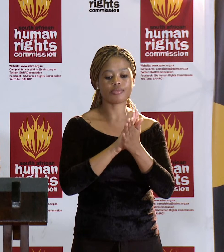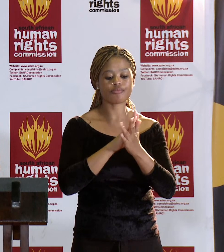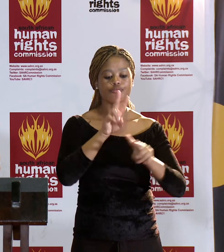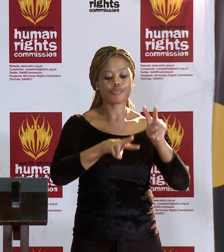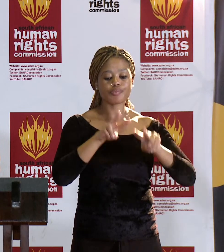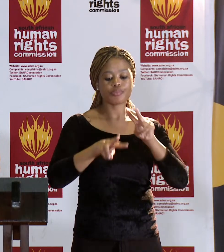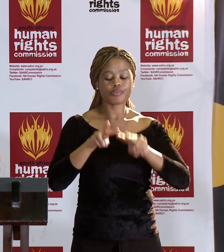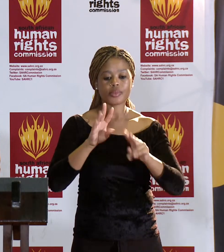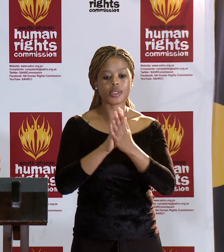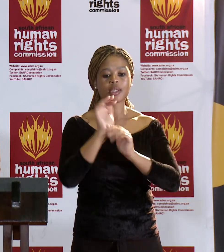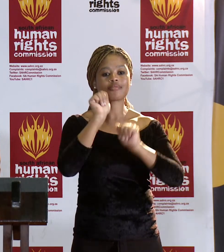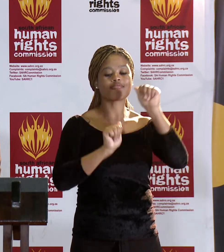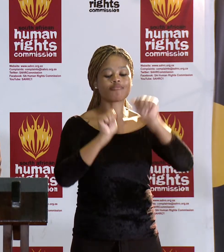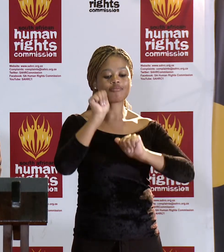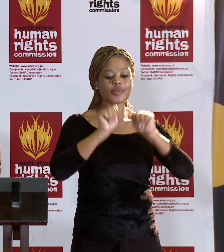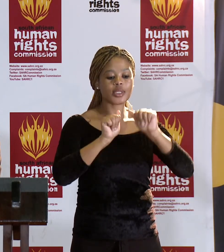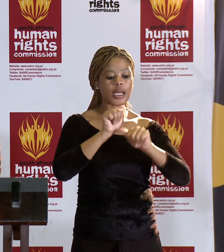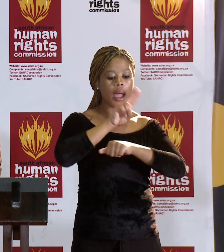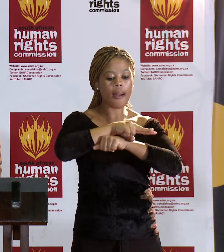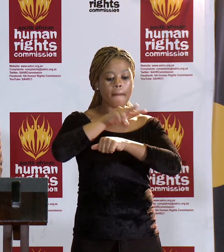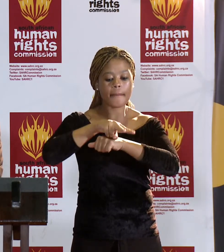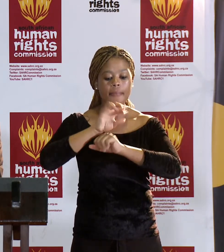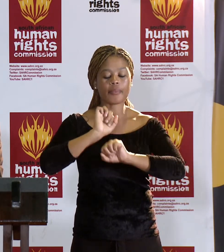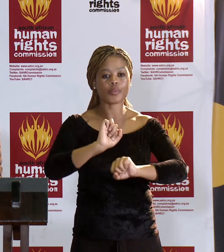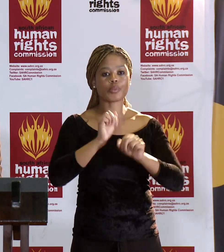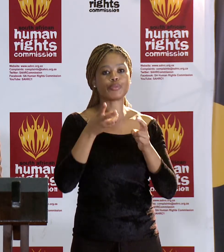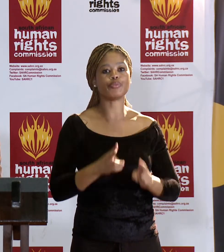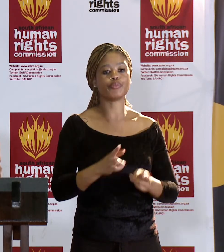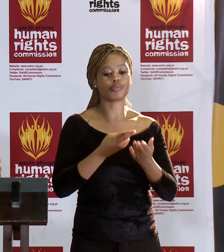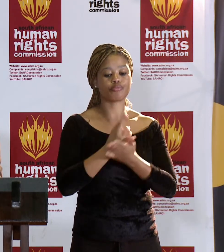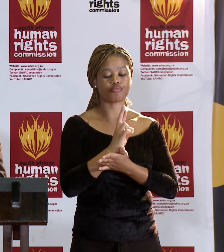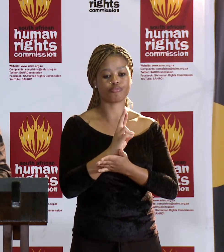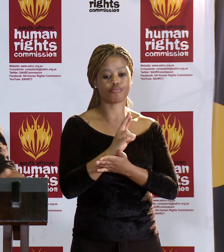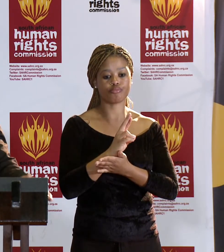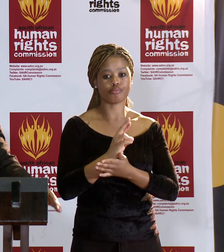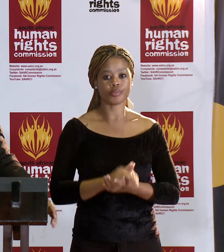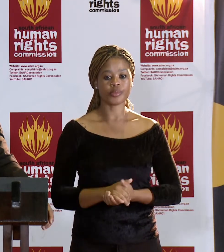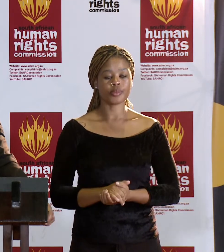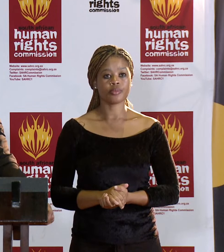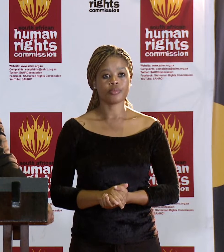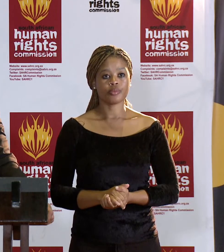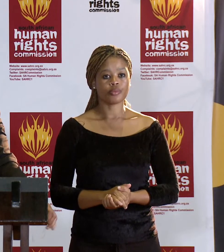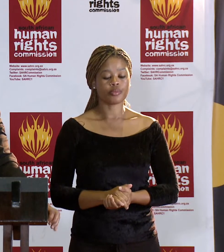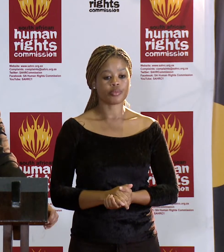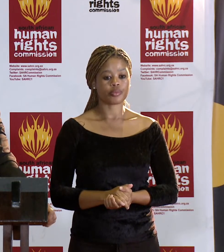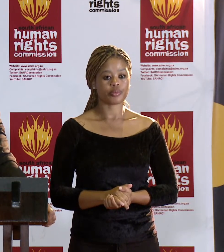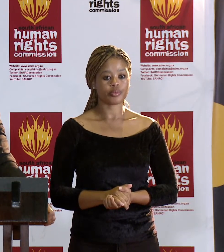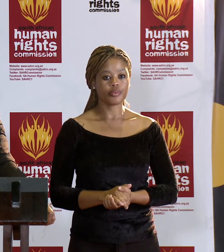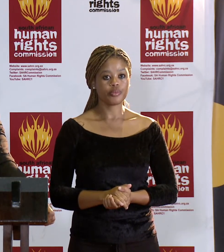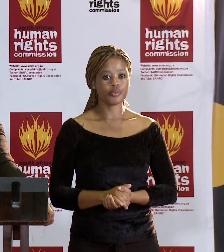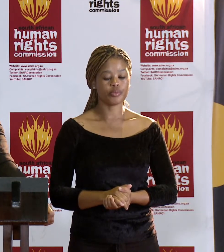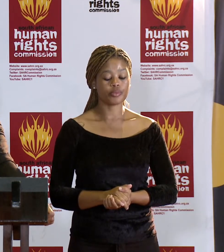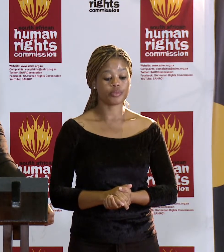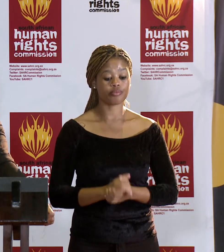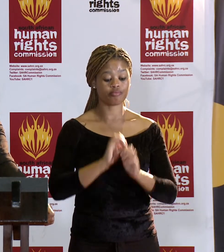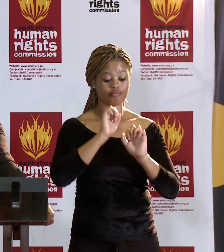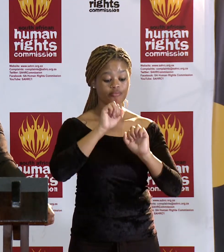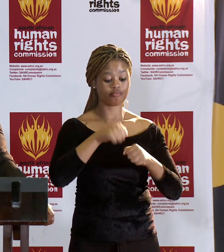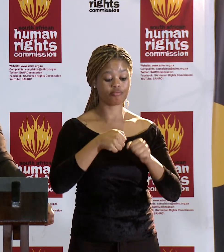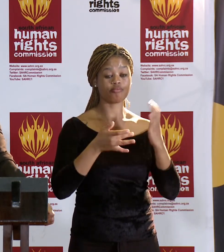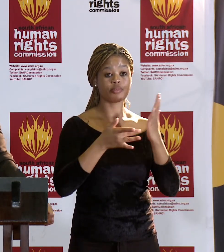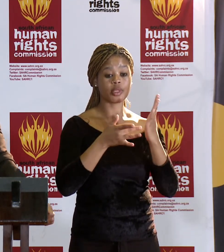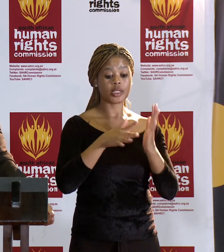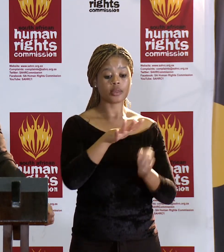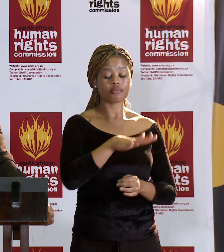monitor and assess the observance of human rights in the Republic. While the digital space can be